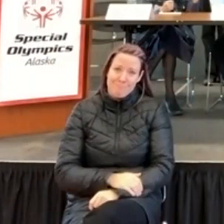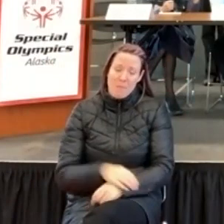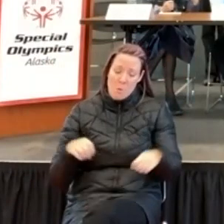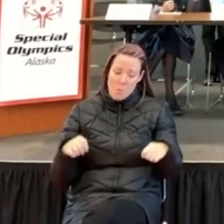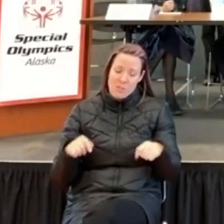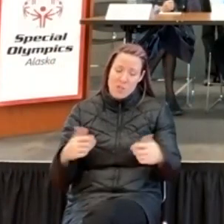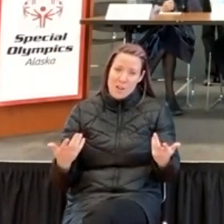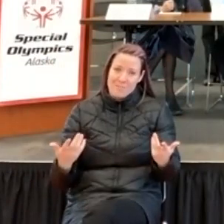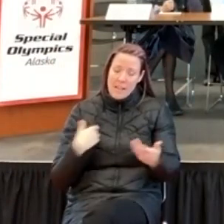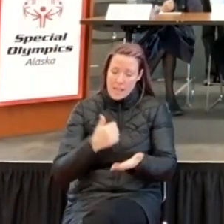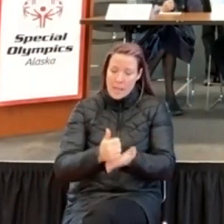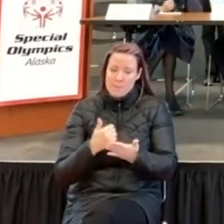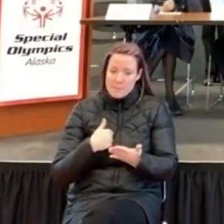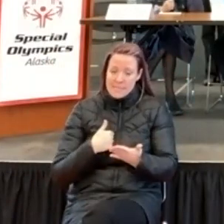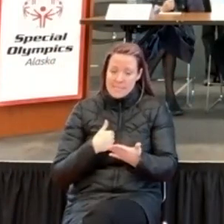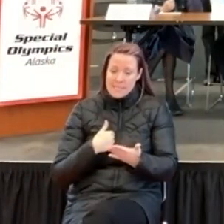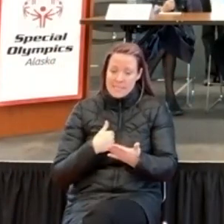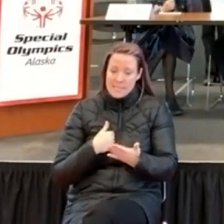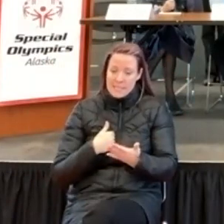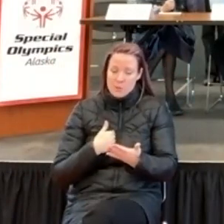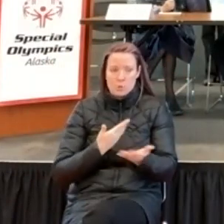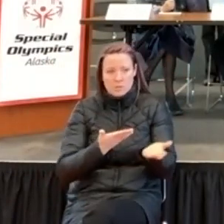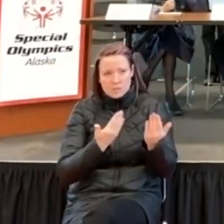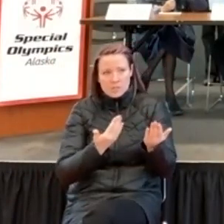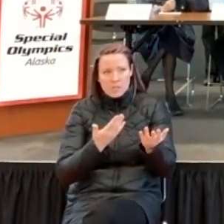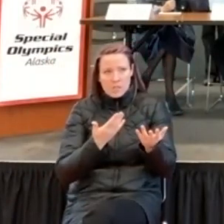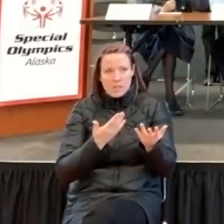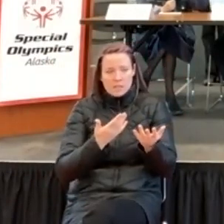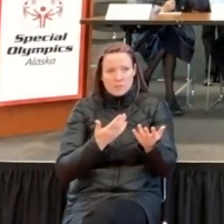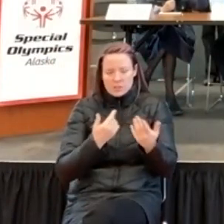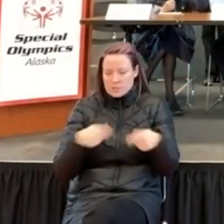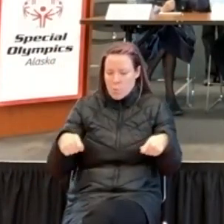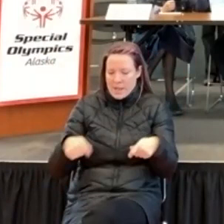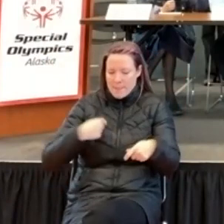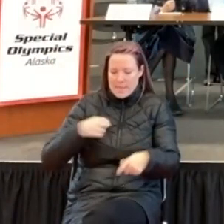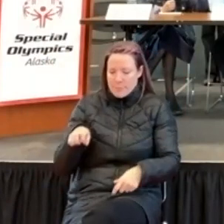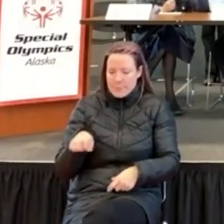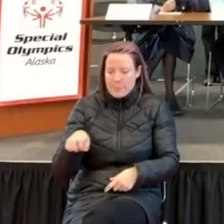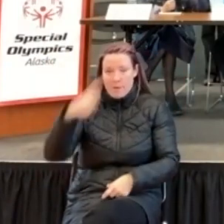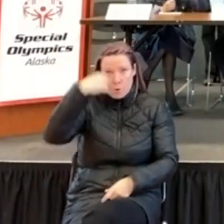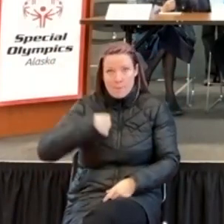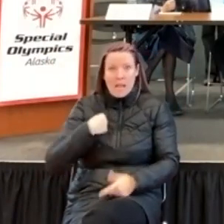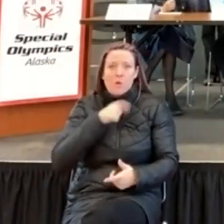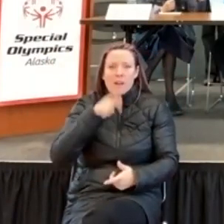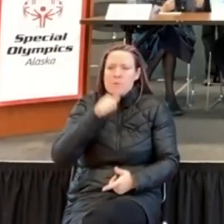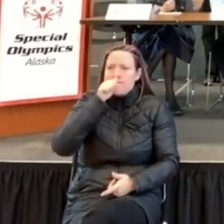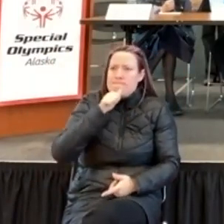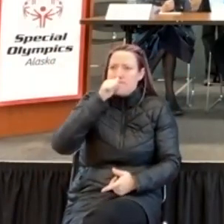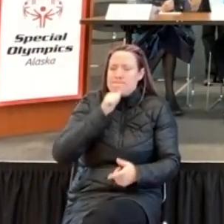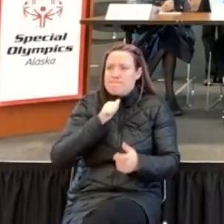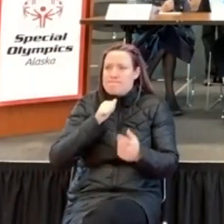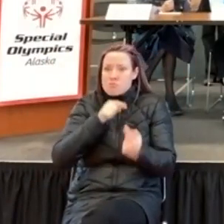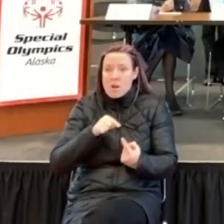really helps for somebody to negotiate all of that pathway for me. And I don't really lose